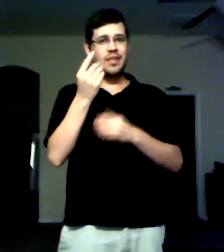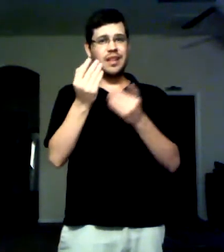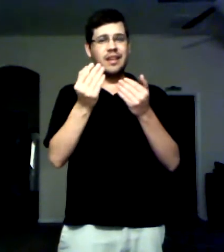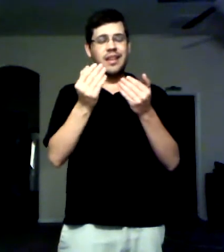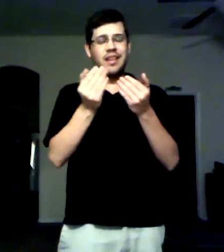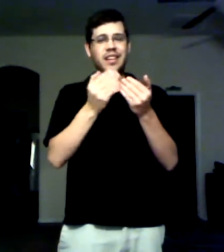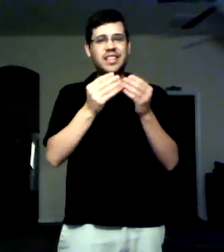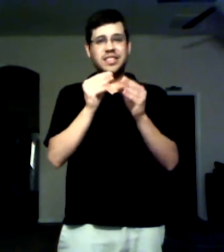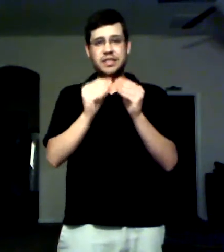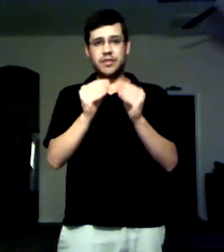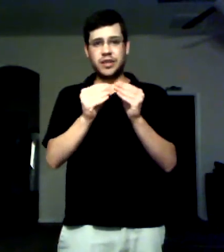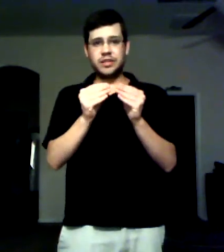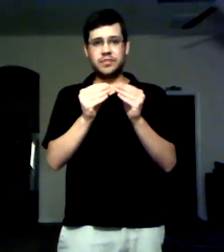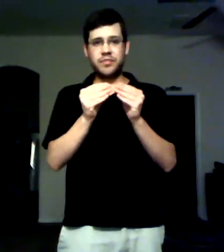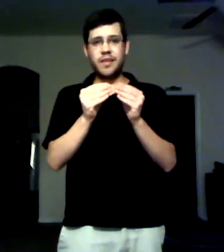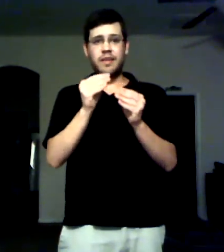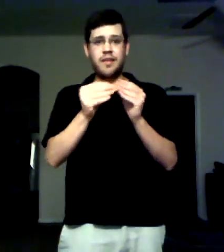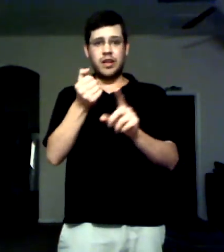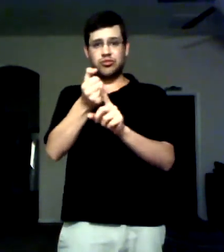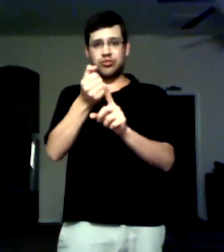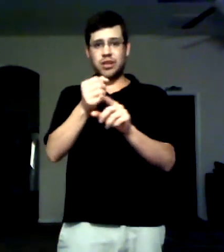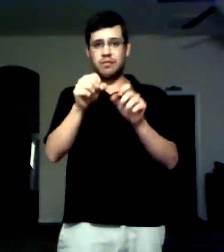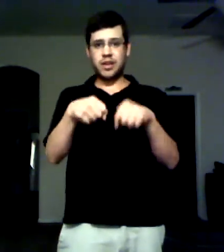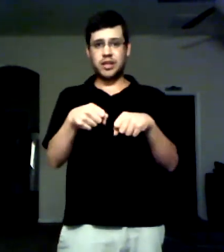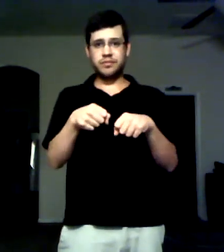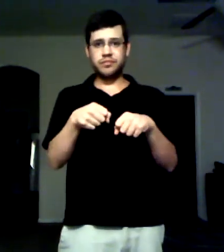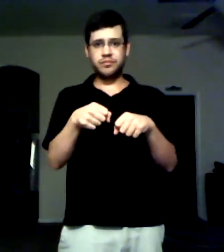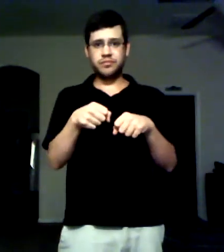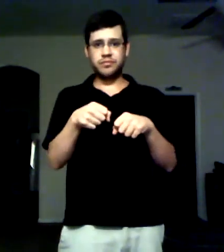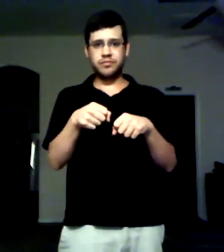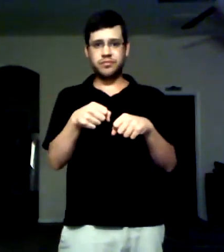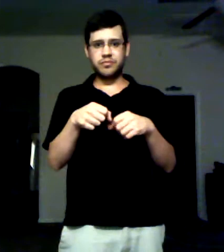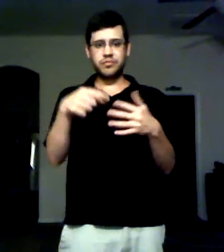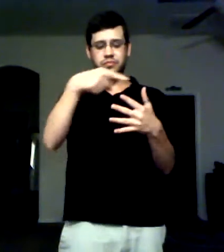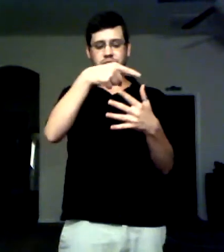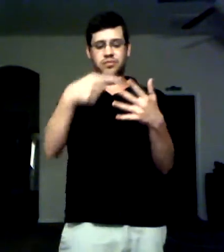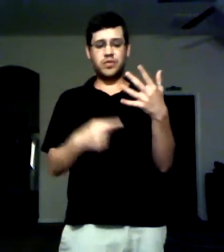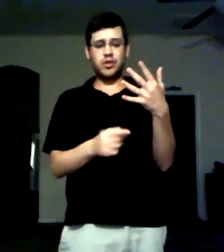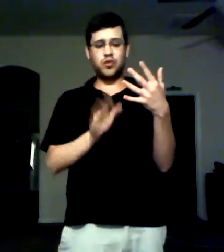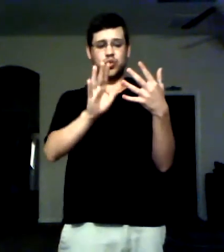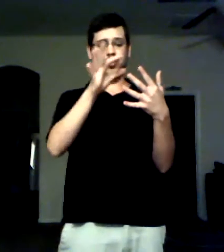and what type of water you're going to be paddling primarily is the two main considerations.